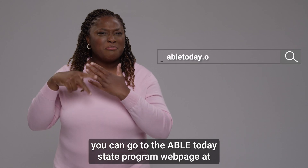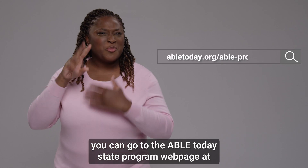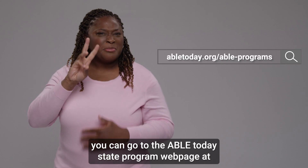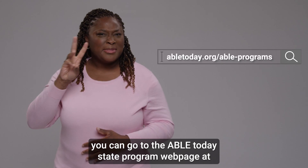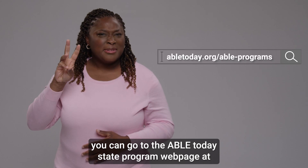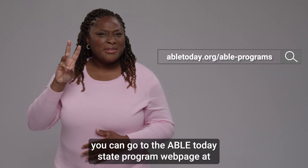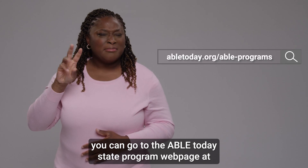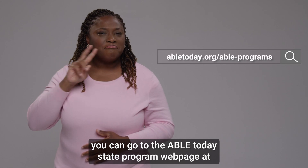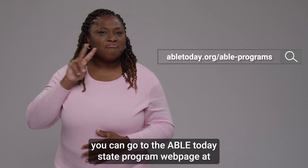at